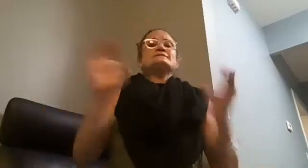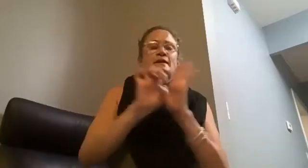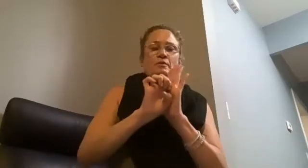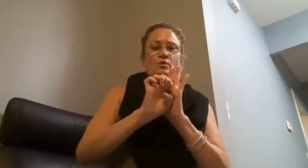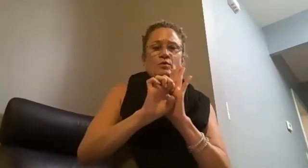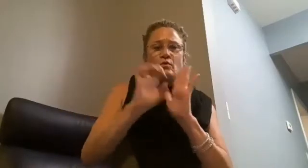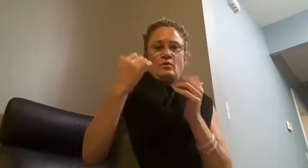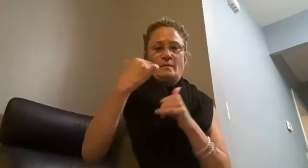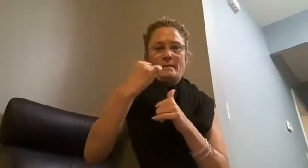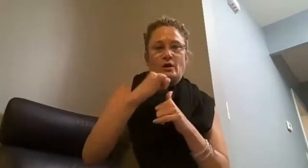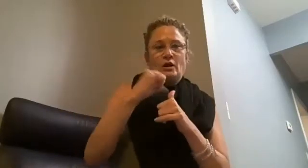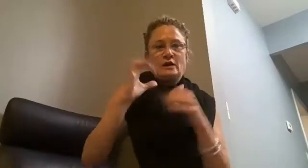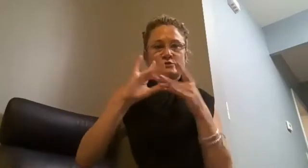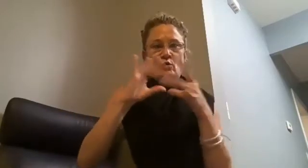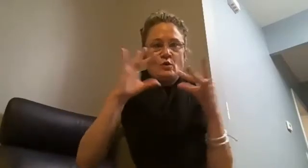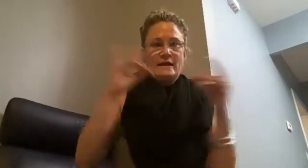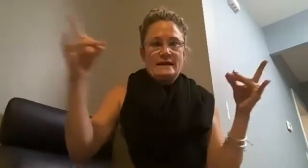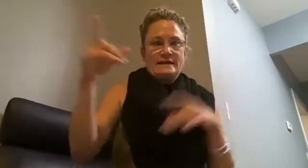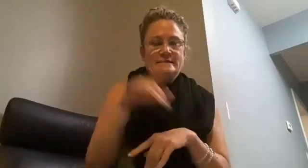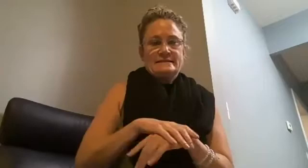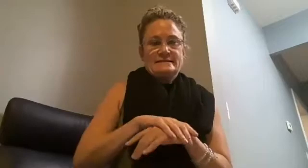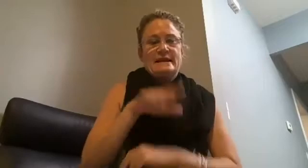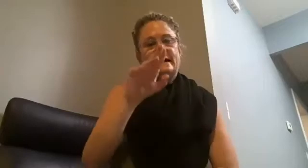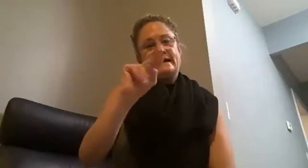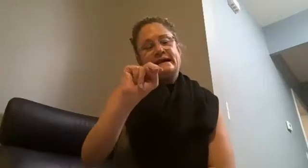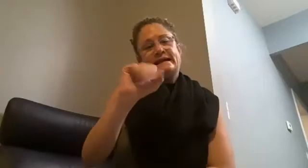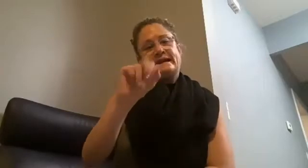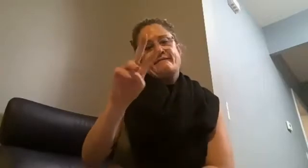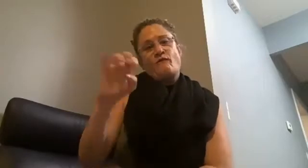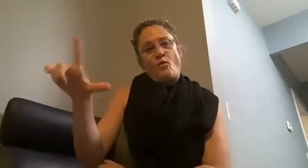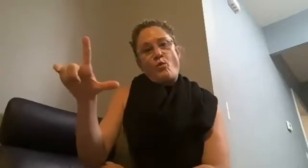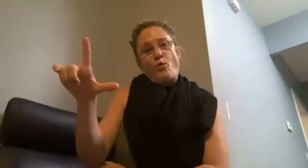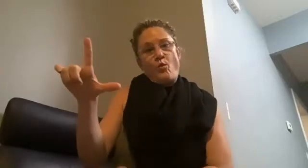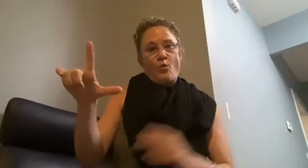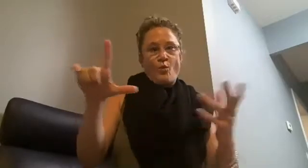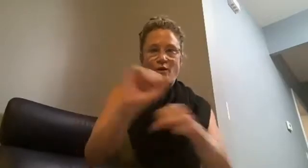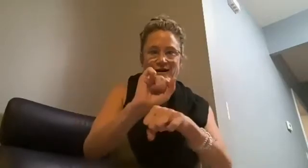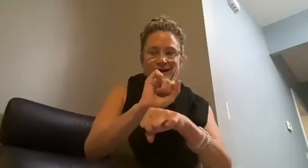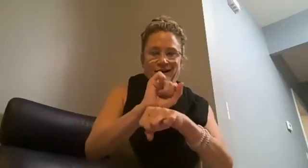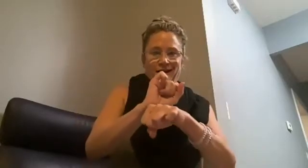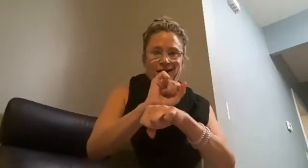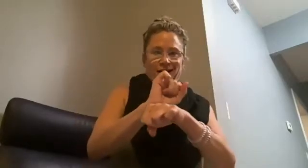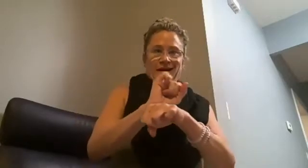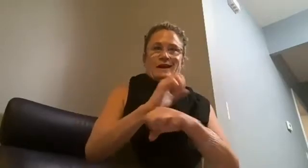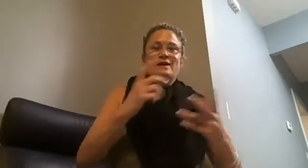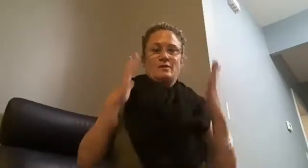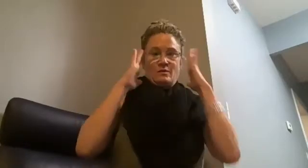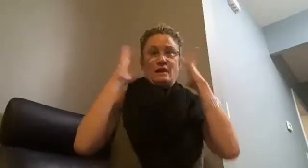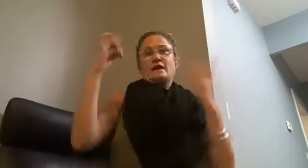his story was that he was a naval admiral, and he was also a blackout drinker. And he would like be on shore leave and get into a blackout drunk and forget